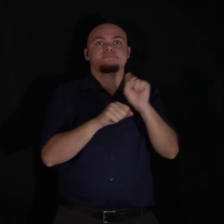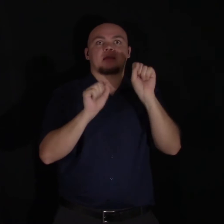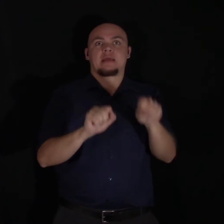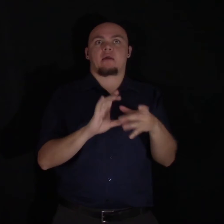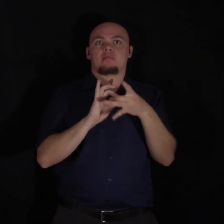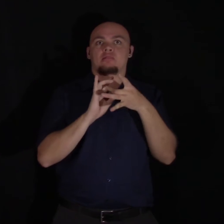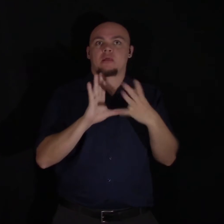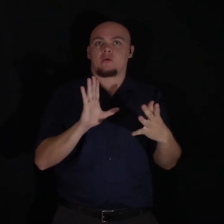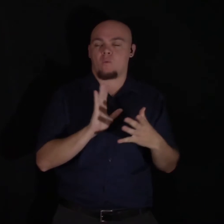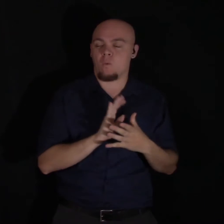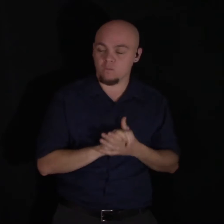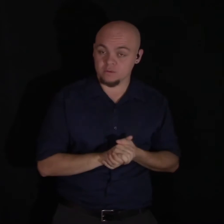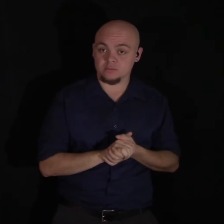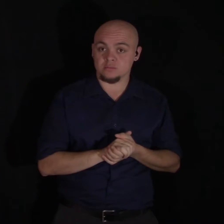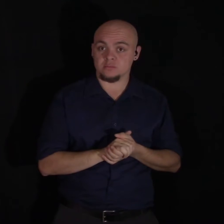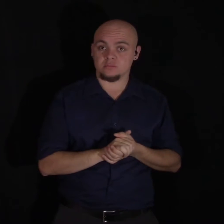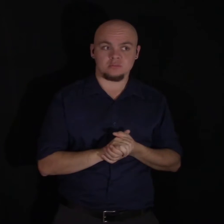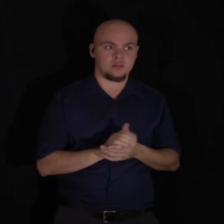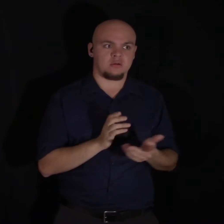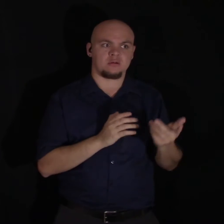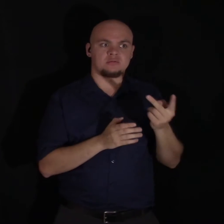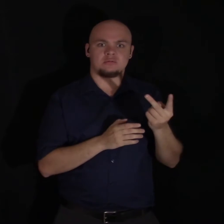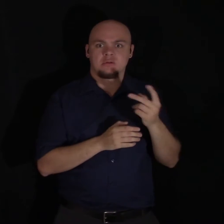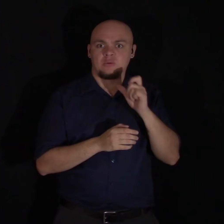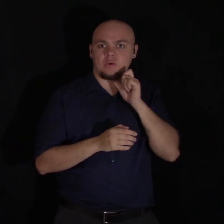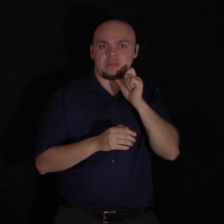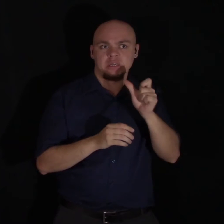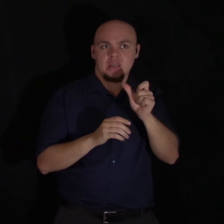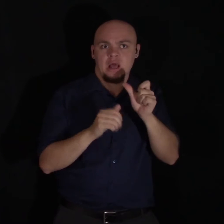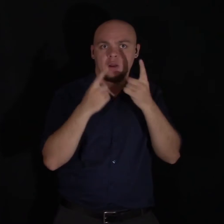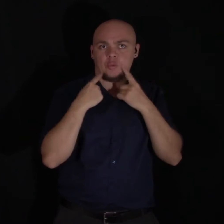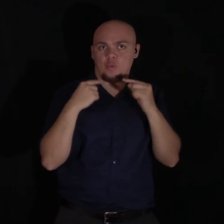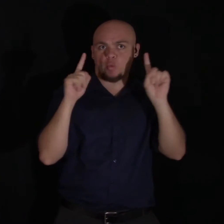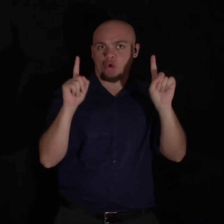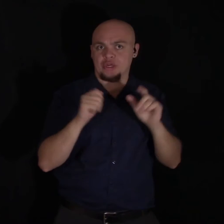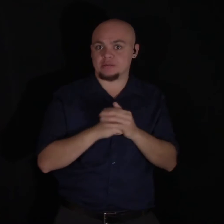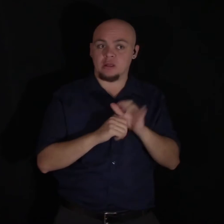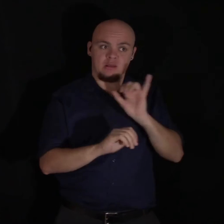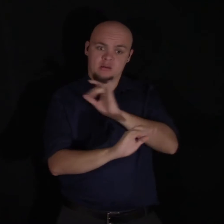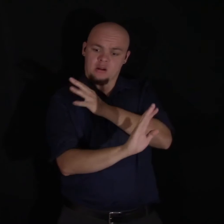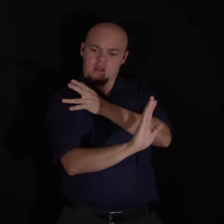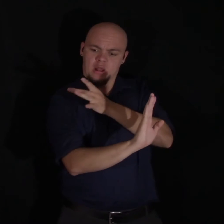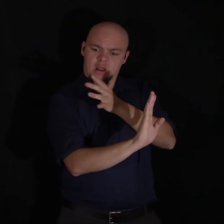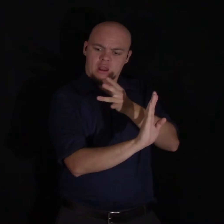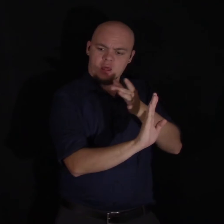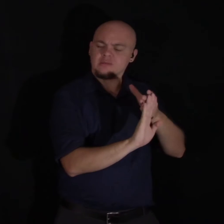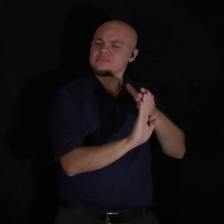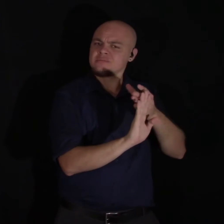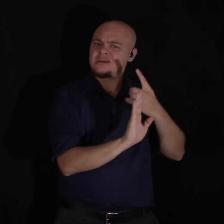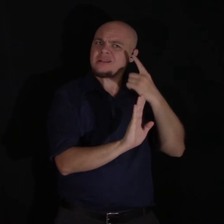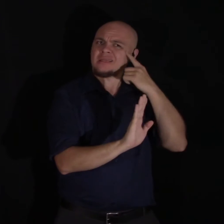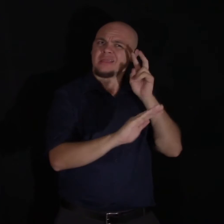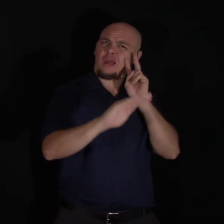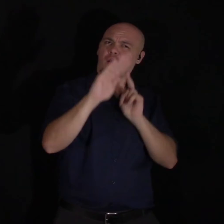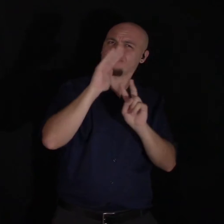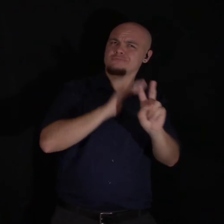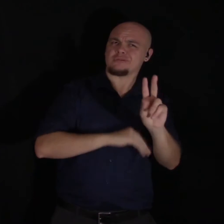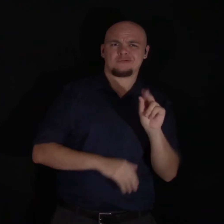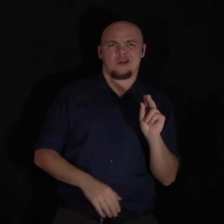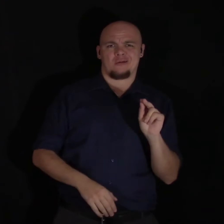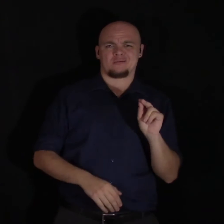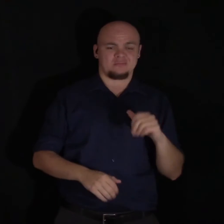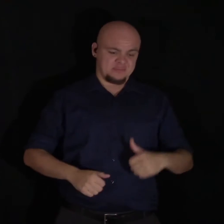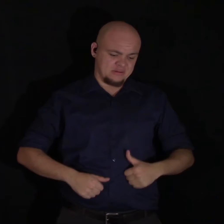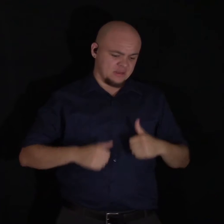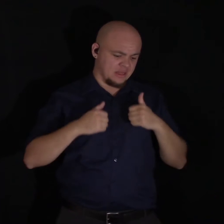of what wasn't working. See, up until that time, I didn't really think about the future. I kind of lived